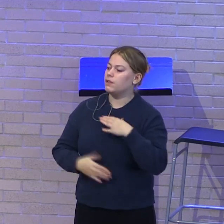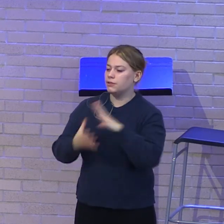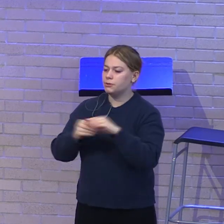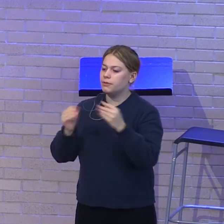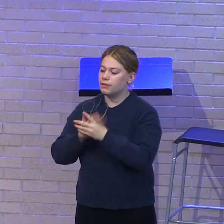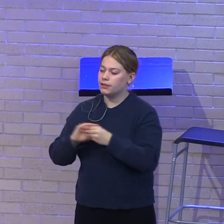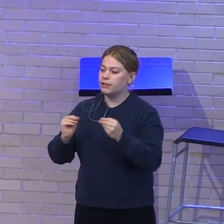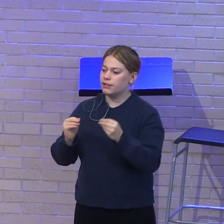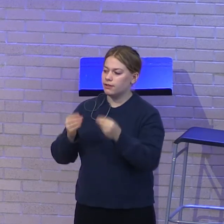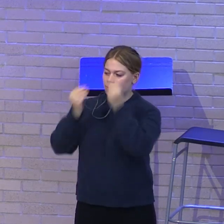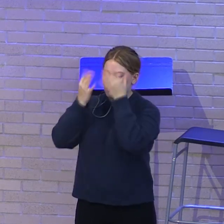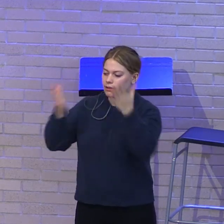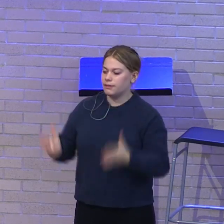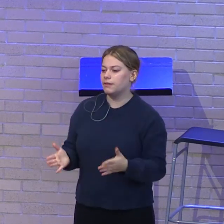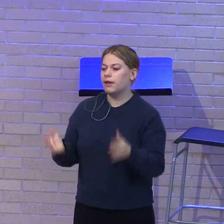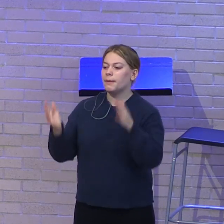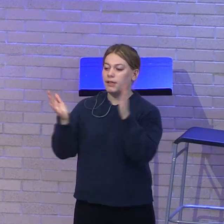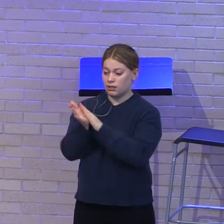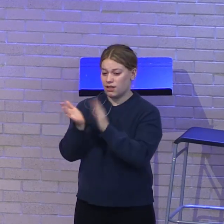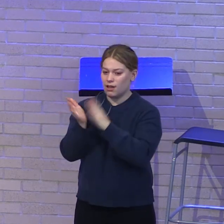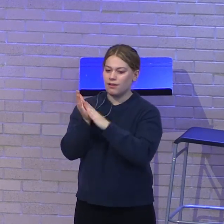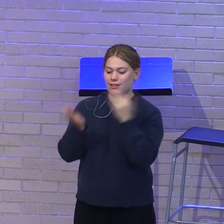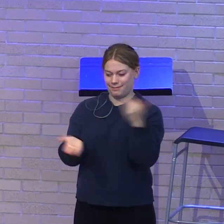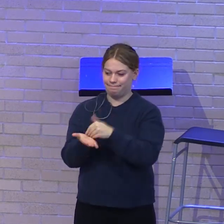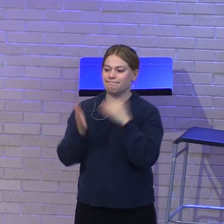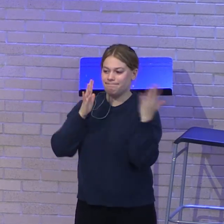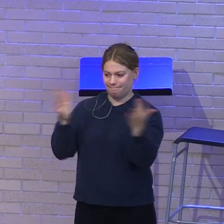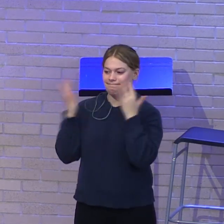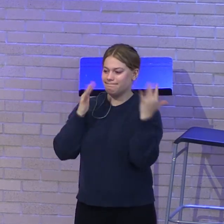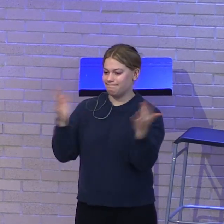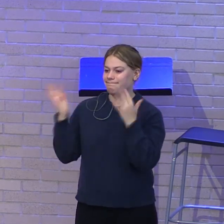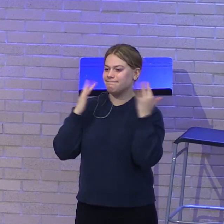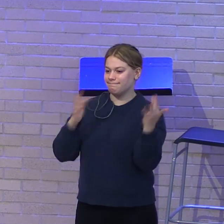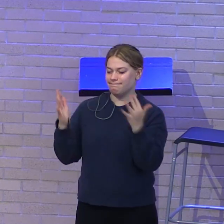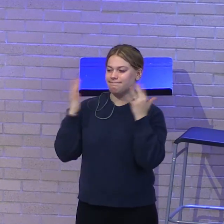give one more round of applause for all of our storytellers.